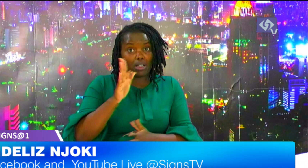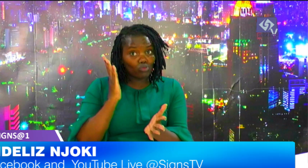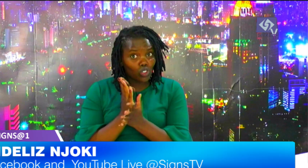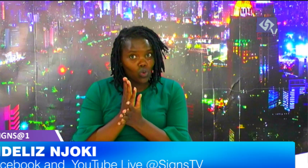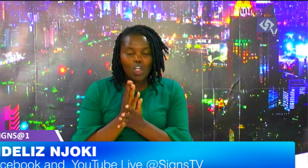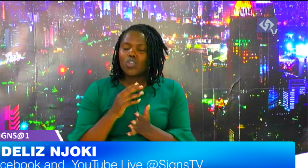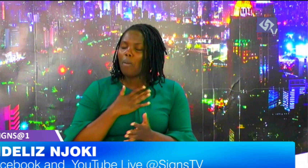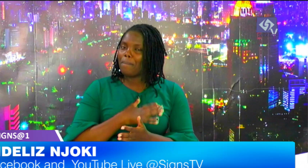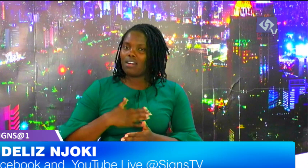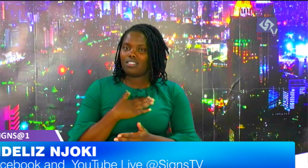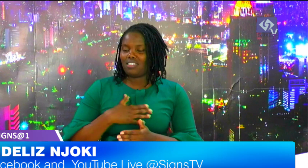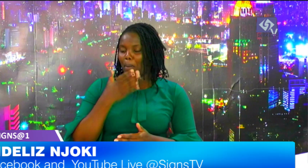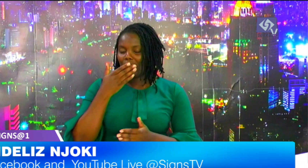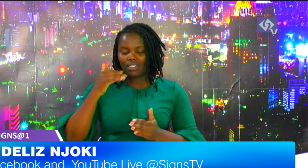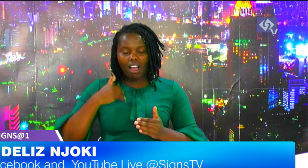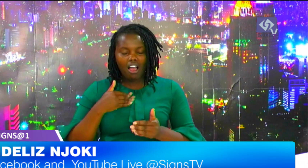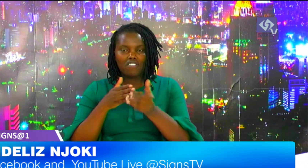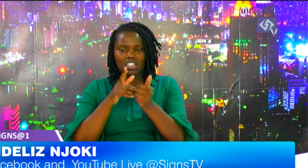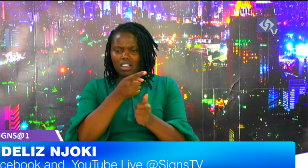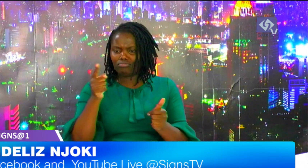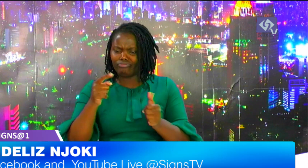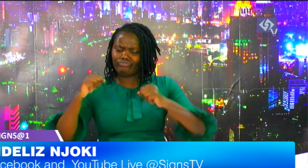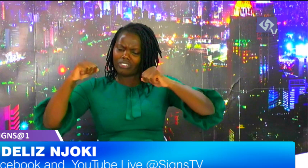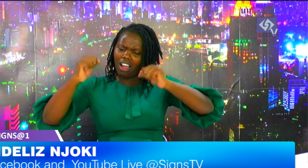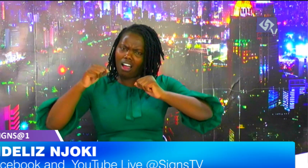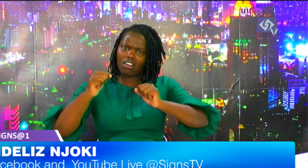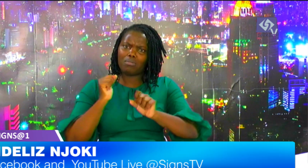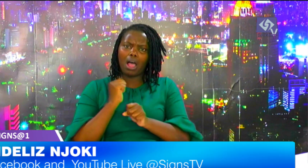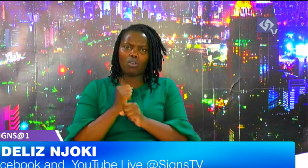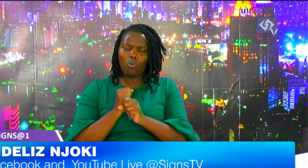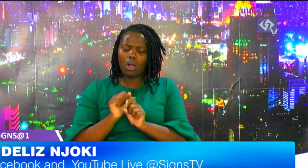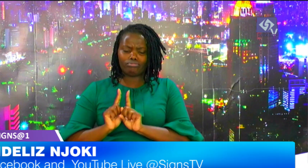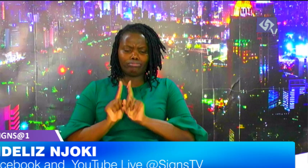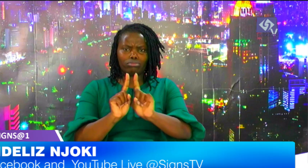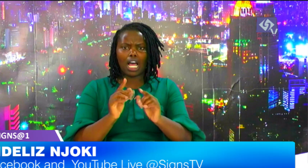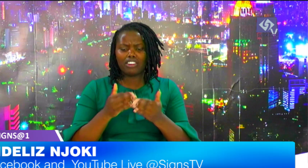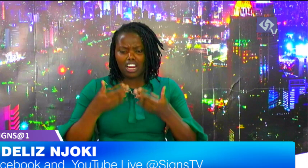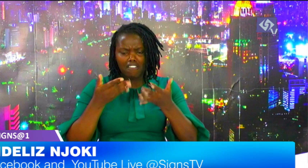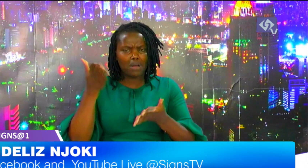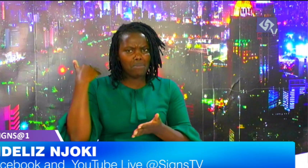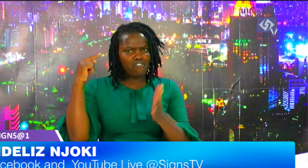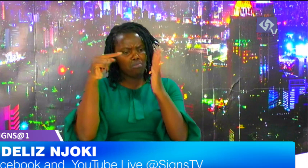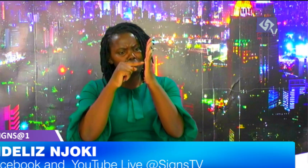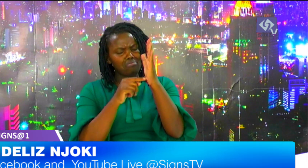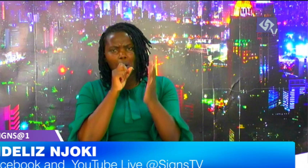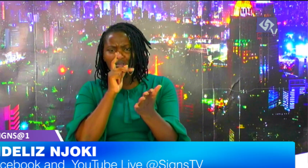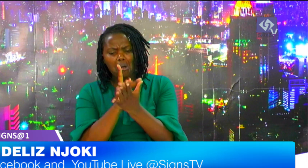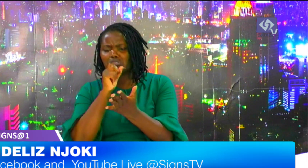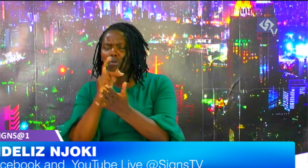Road for your leaders for sure, and please, you better have your leaders who can move together and deliver their